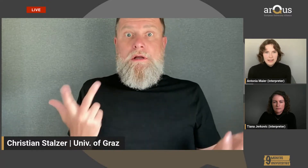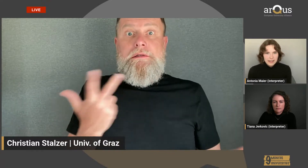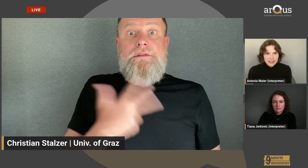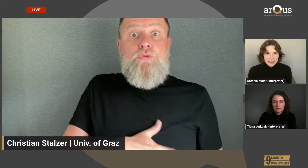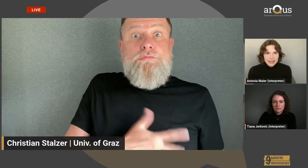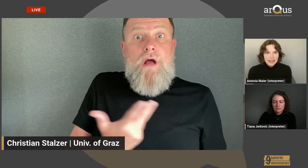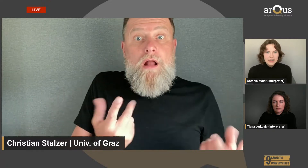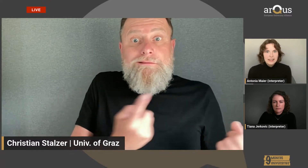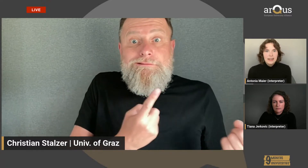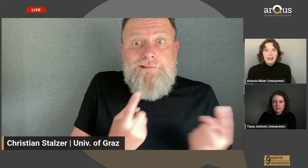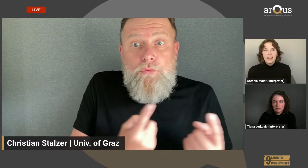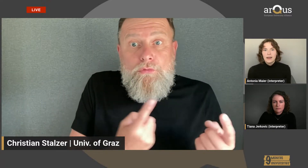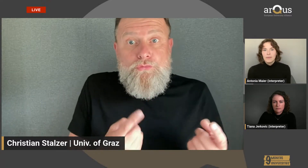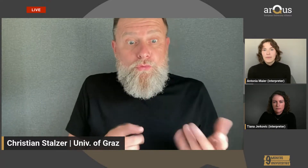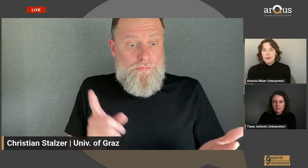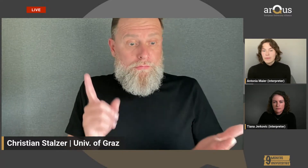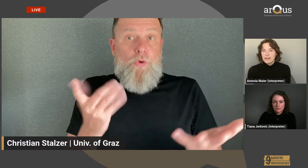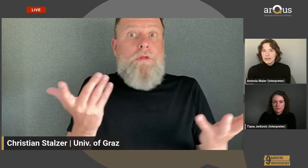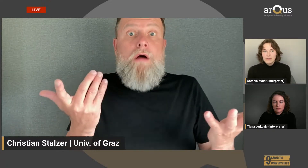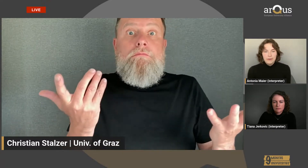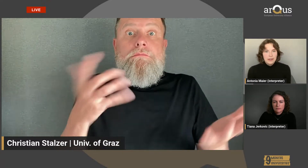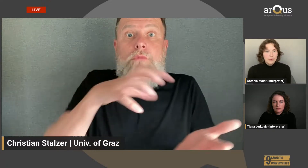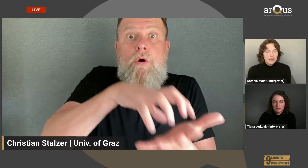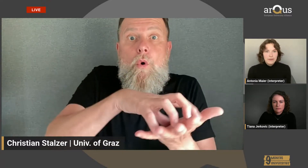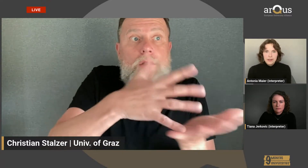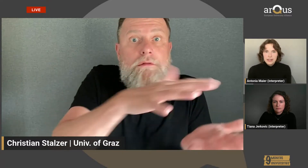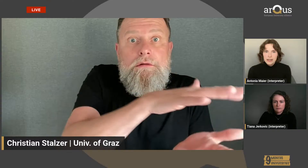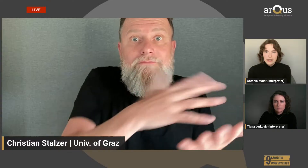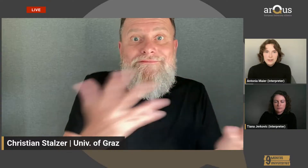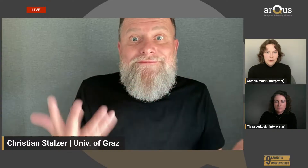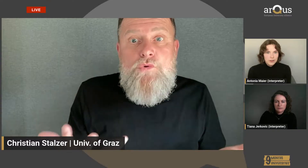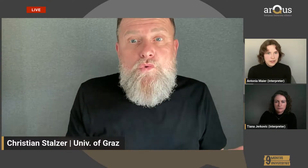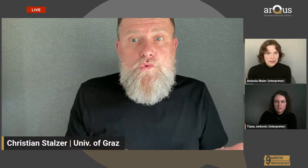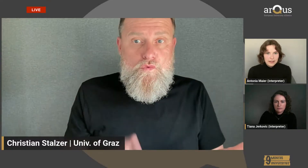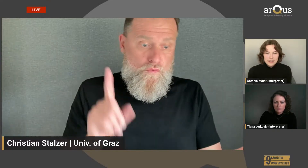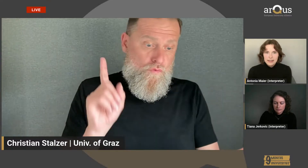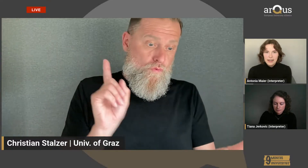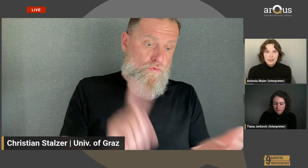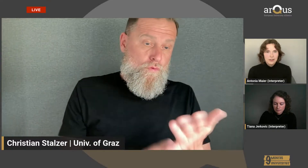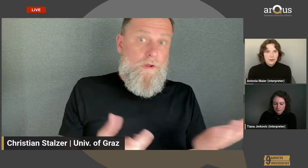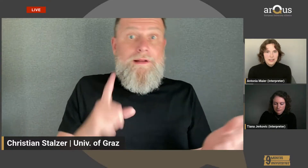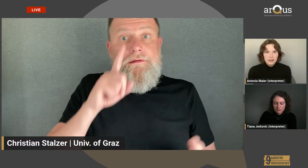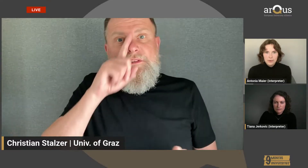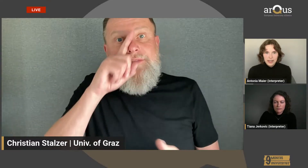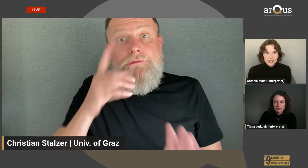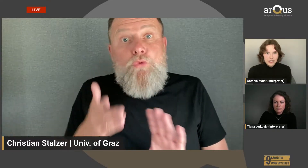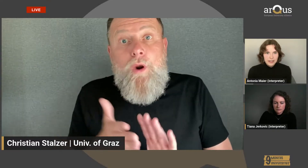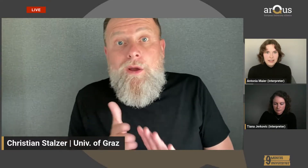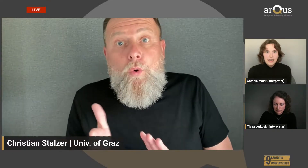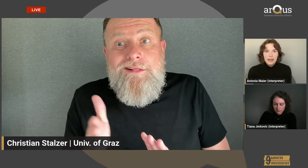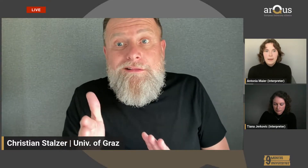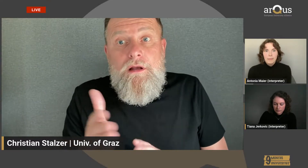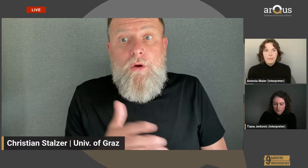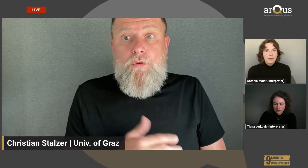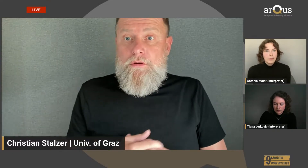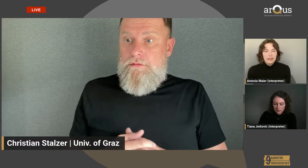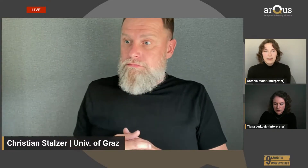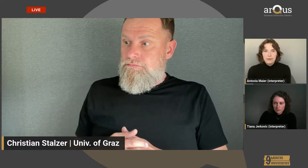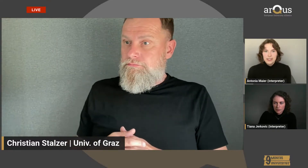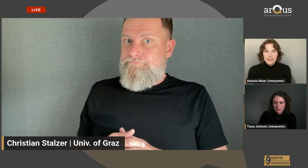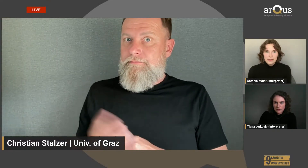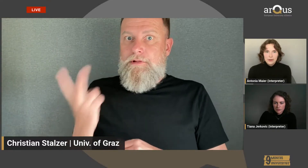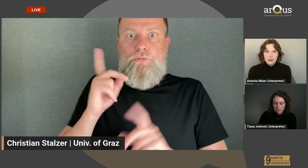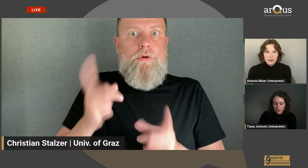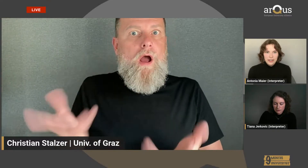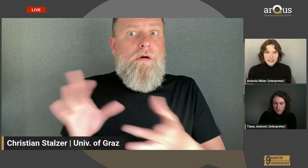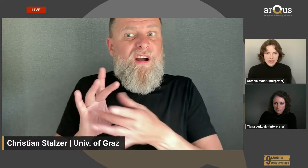different ethnicities, with different social status or situations, with